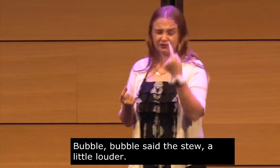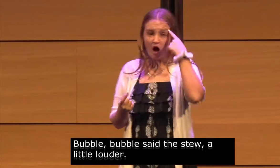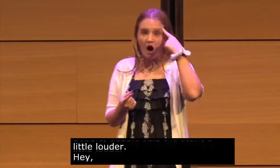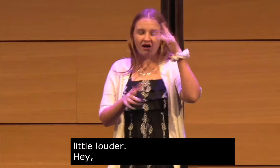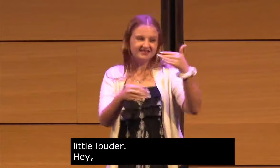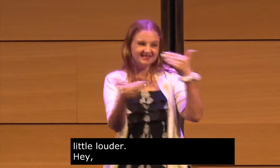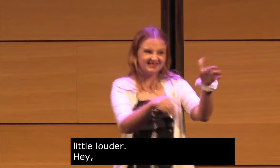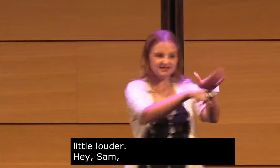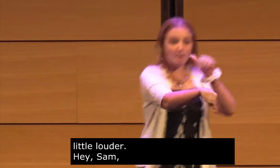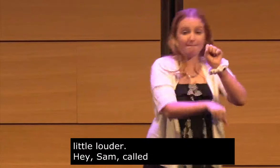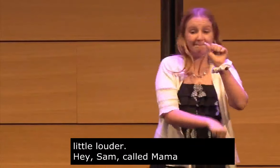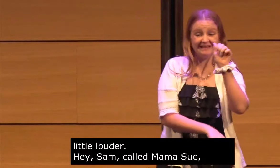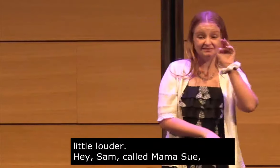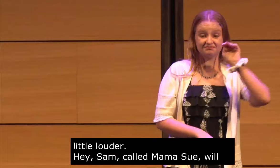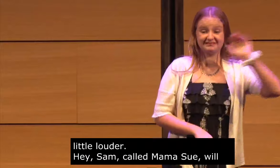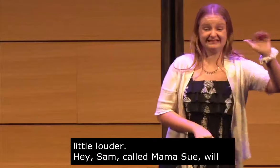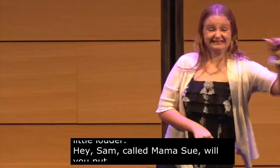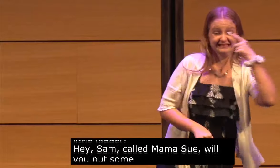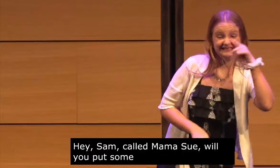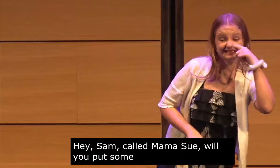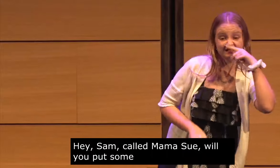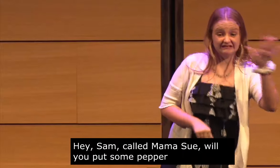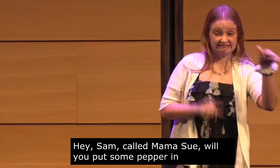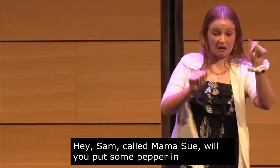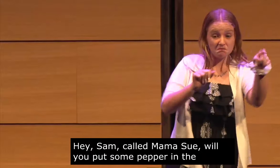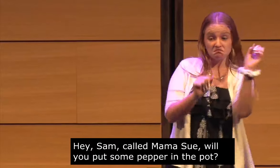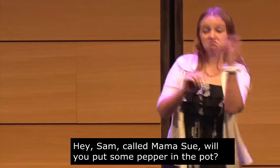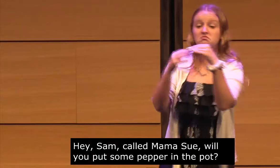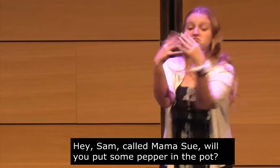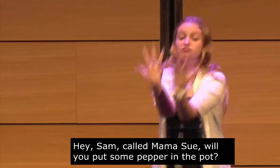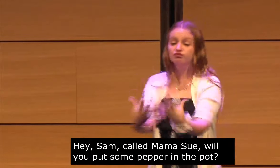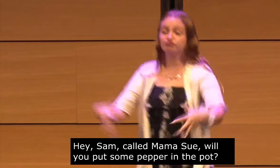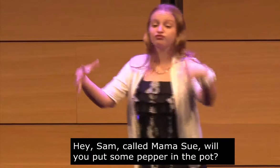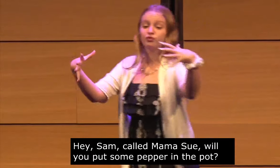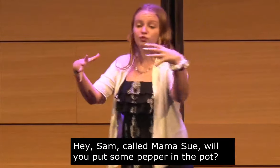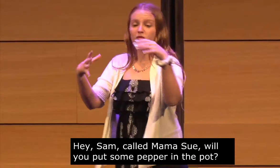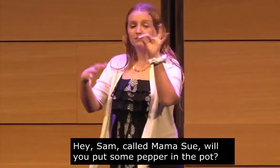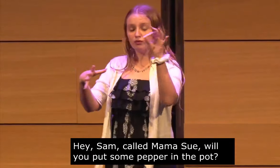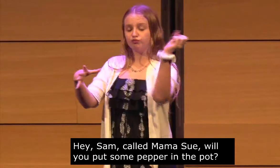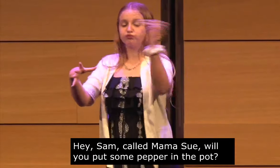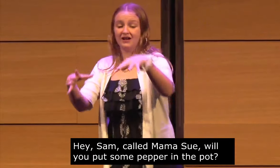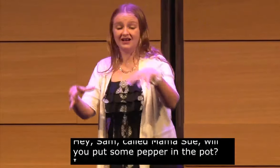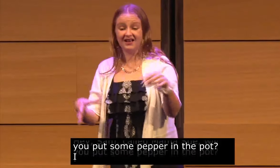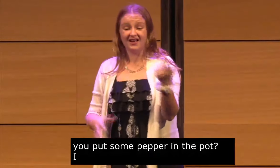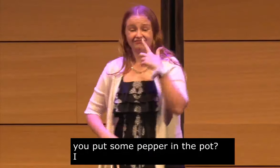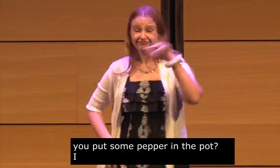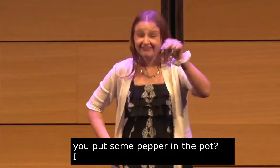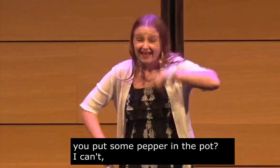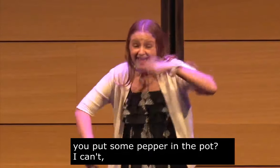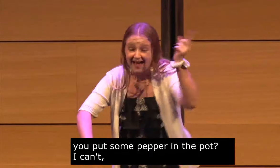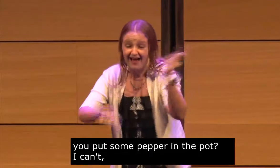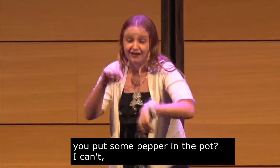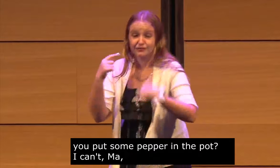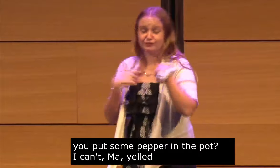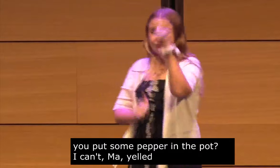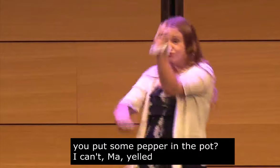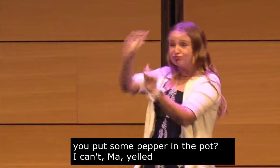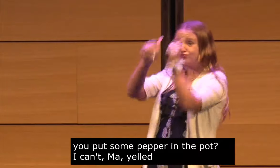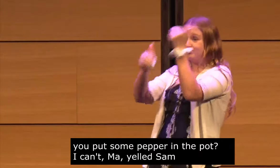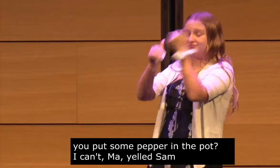"Hey, Sam," called Mama Sue, "will you put some pepper in the pot?" "I can't, Ma," yelled Sam from the front